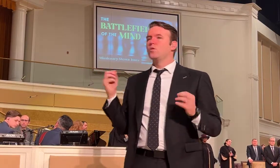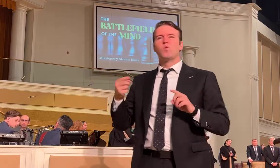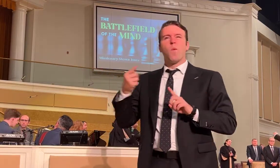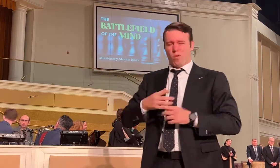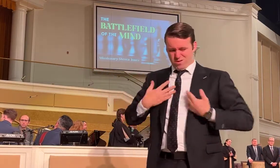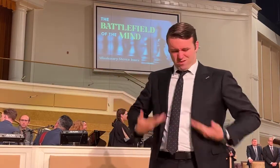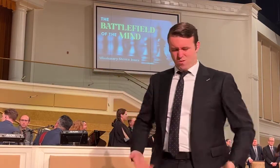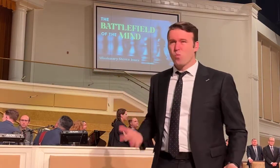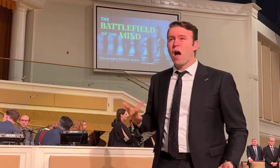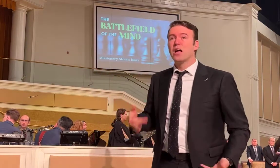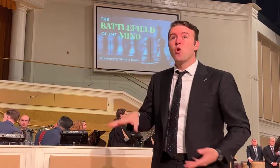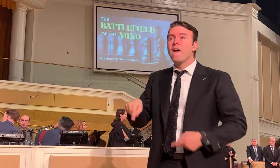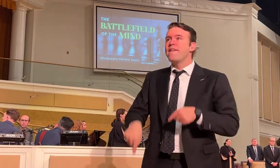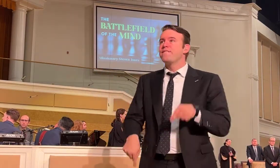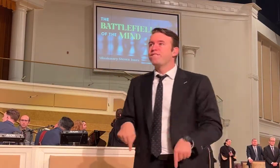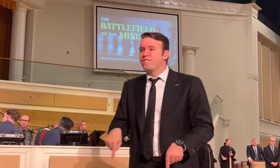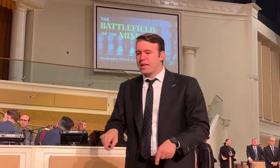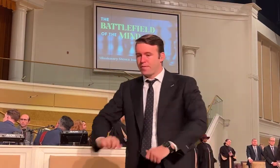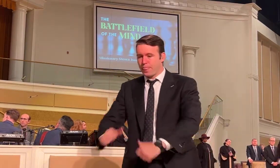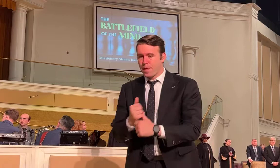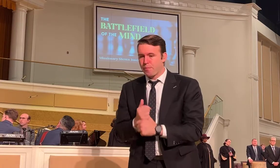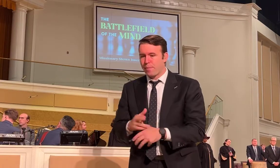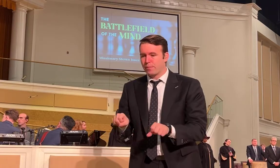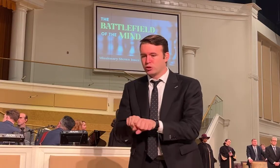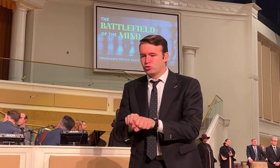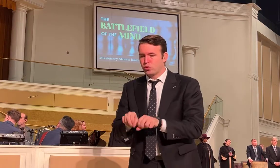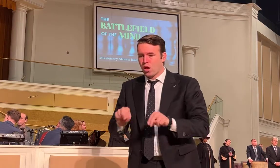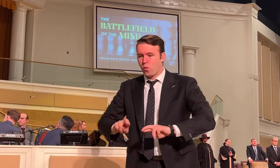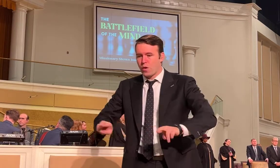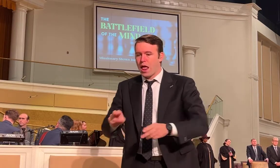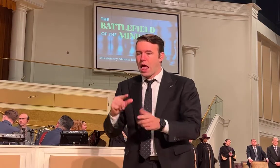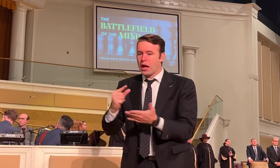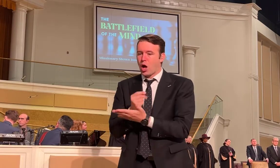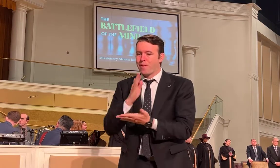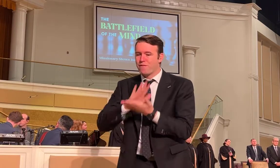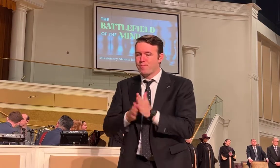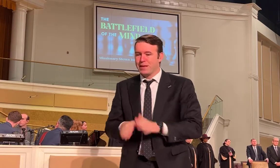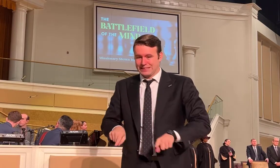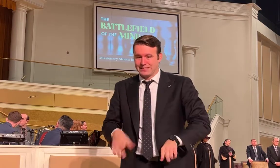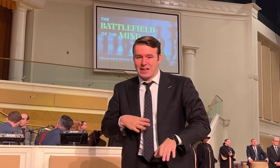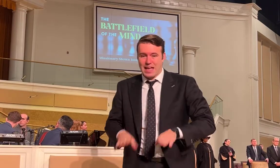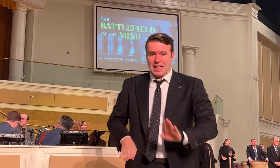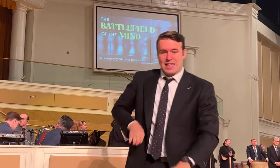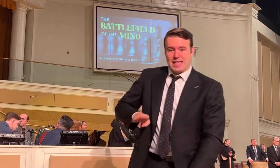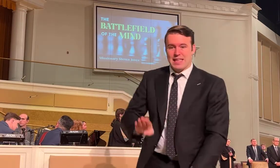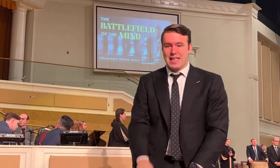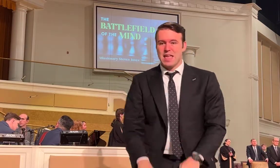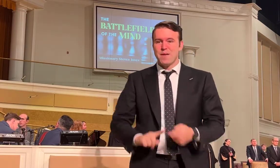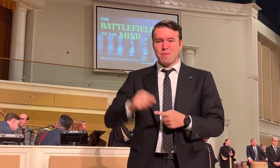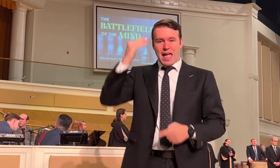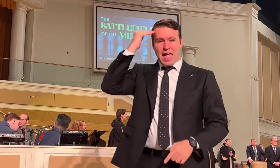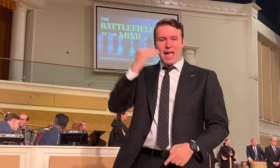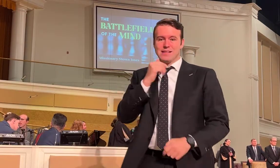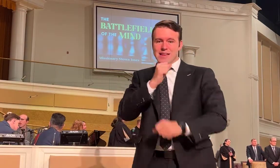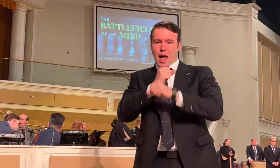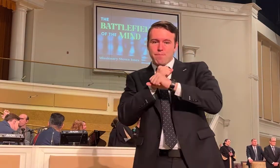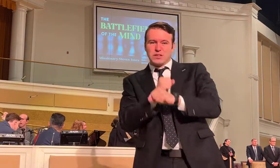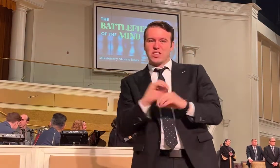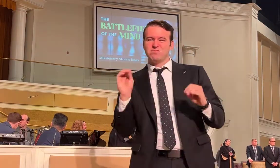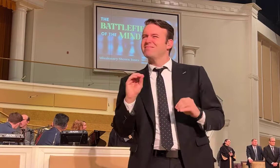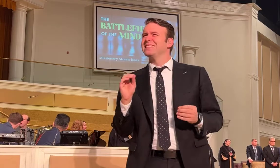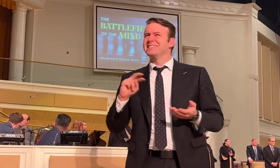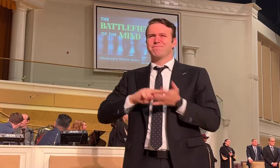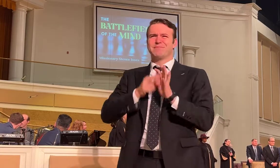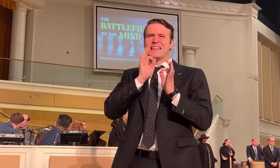protected. Having your feet shod with the preparation of the gospel of peace is meaningless if your head is not protected. The sword